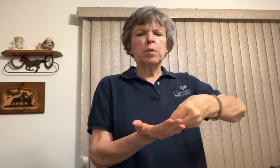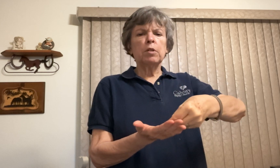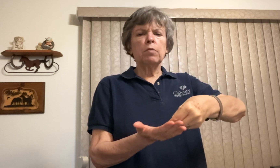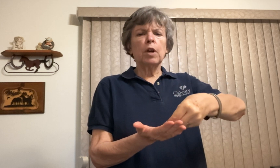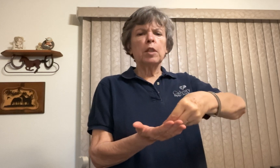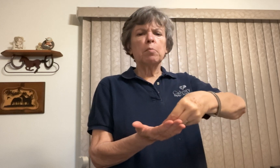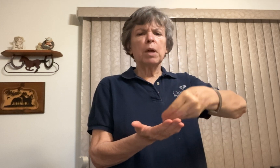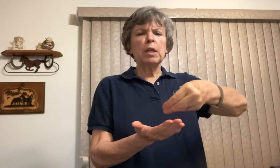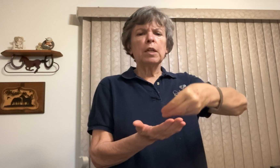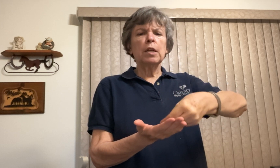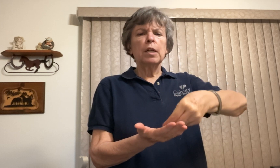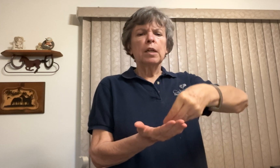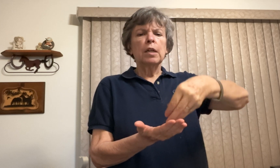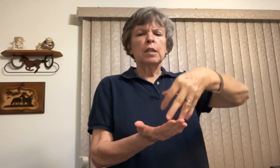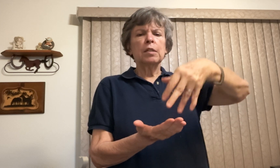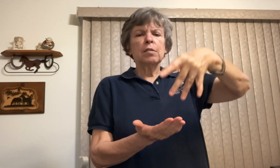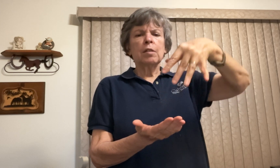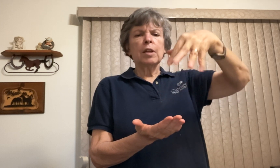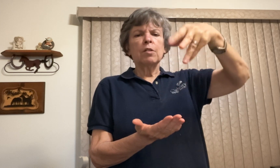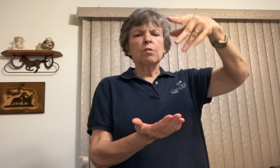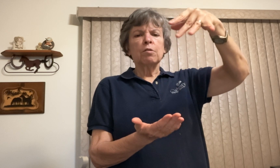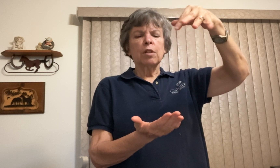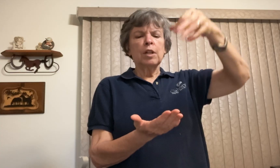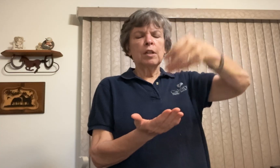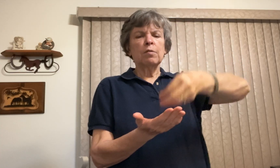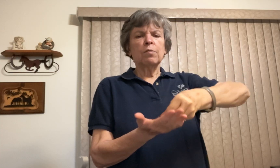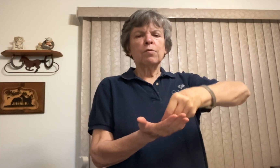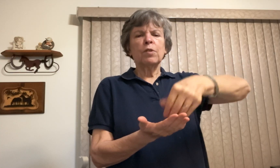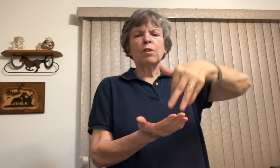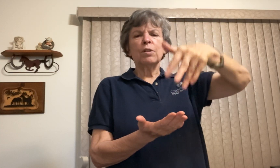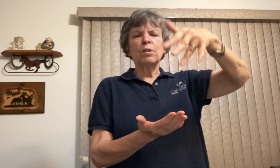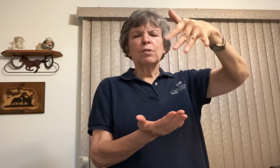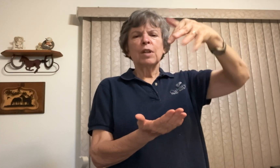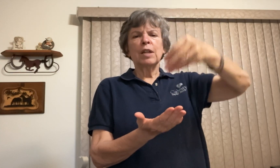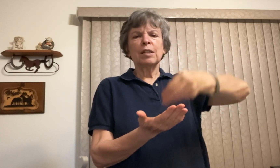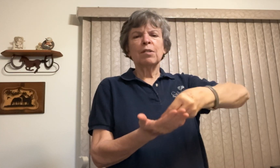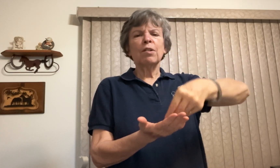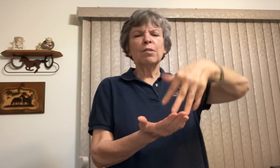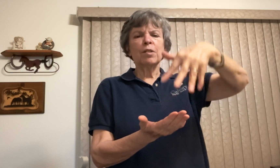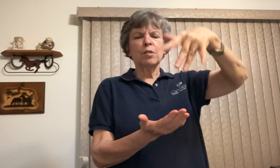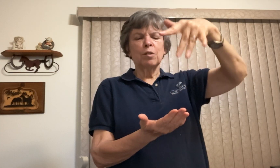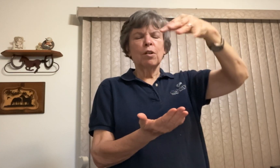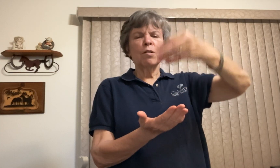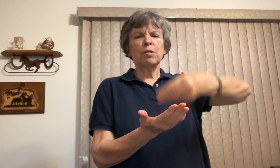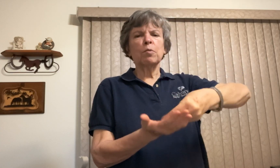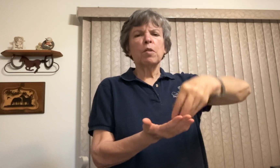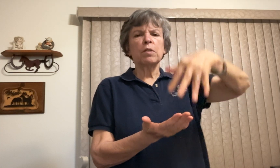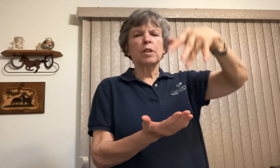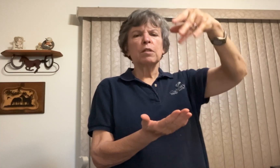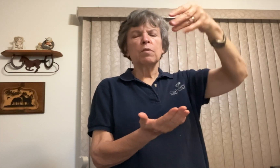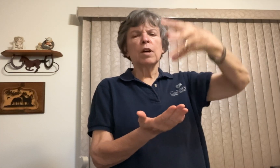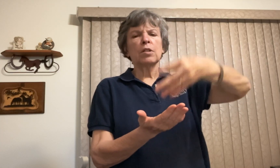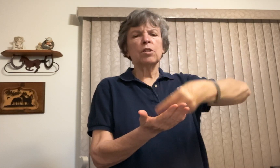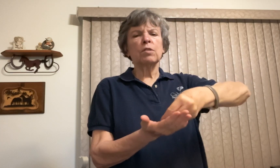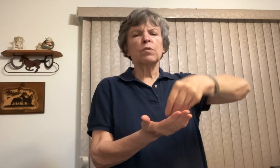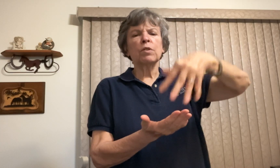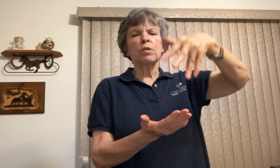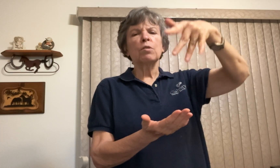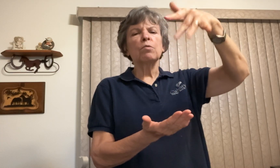you've got the money and it's like you're letting it fall into your hand. All this wealth. It's like you've got a chest full of gold and